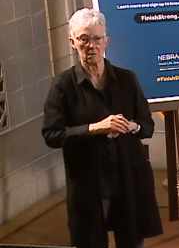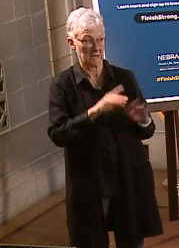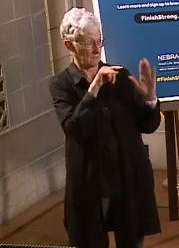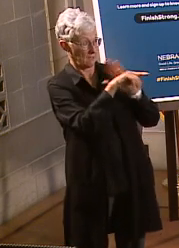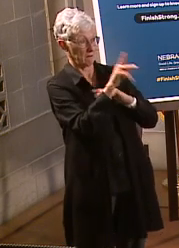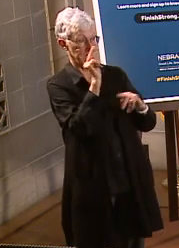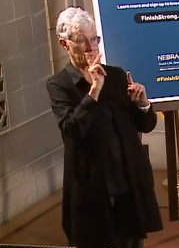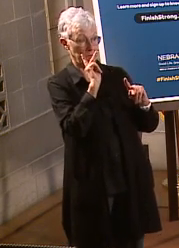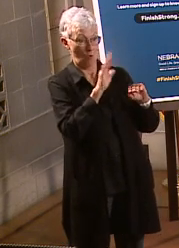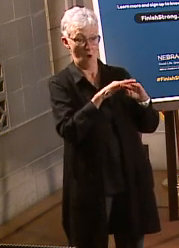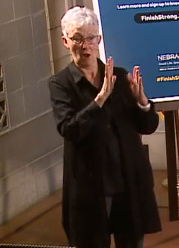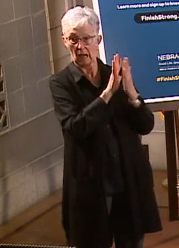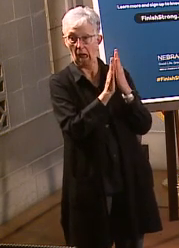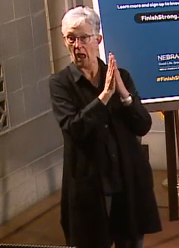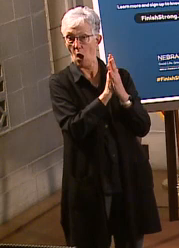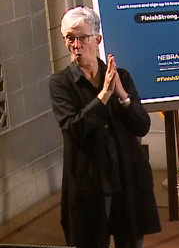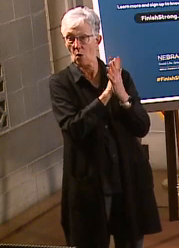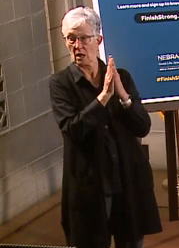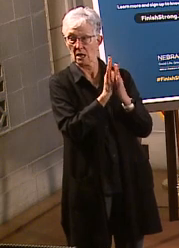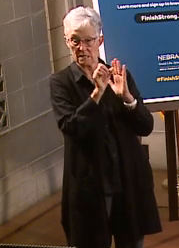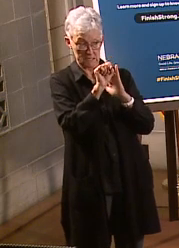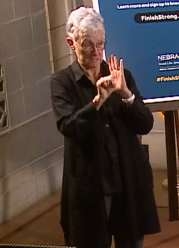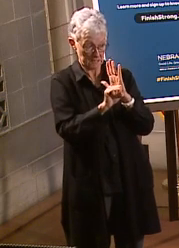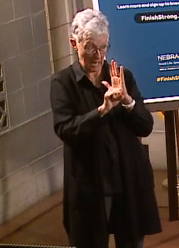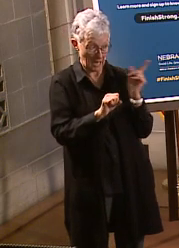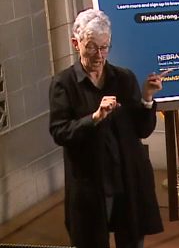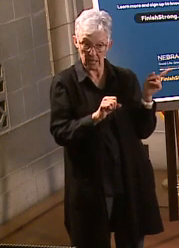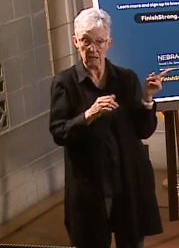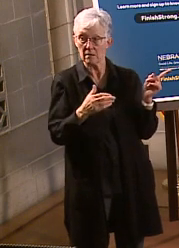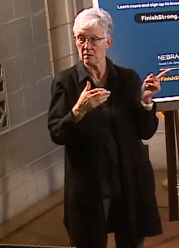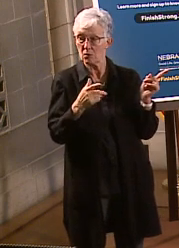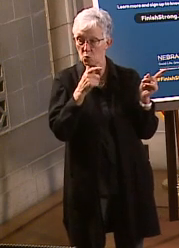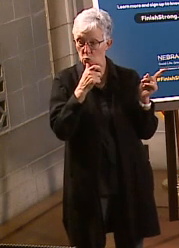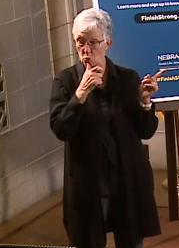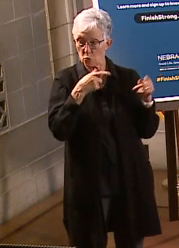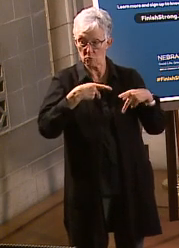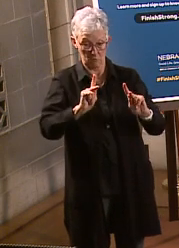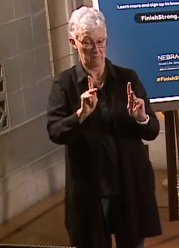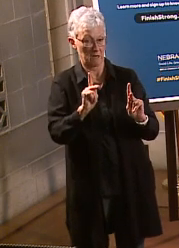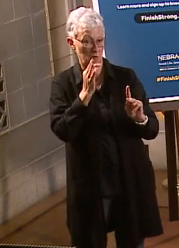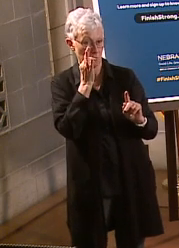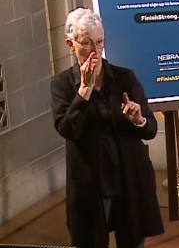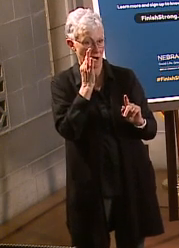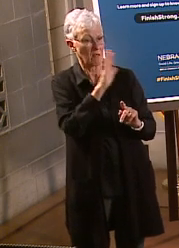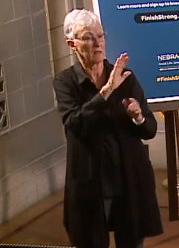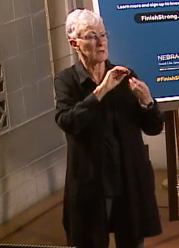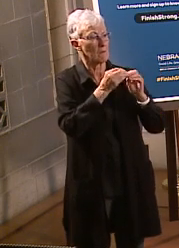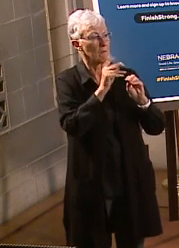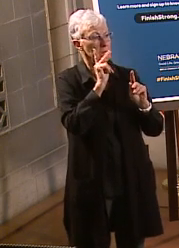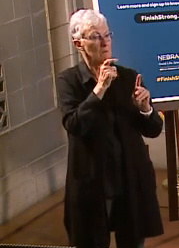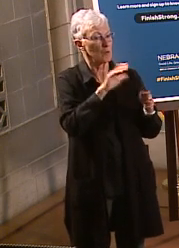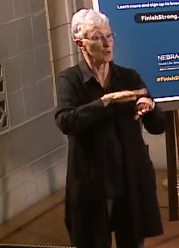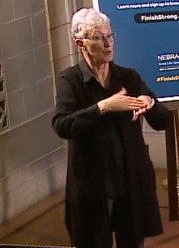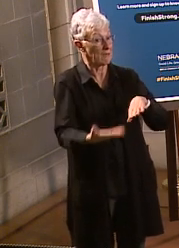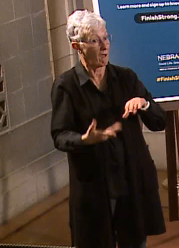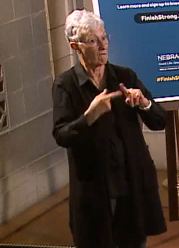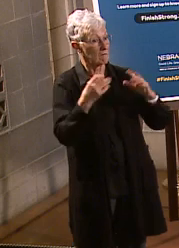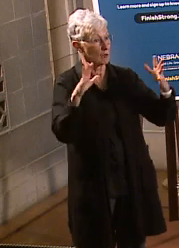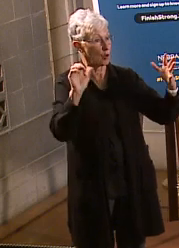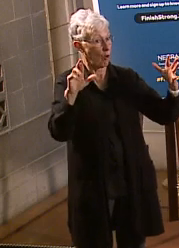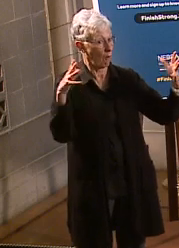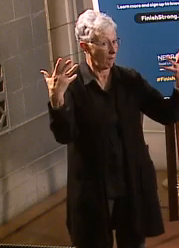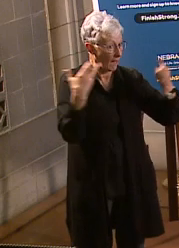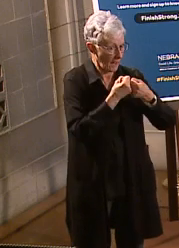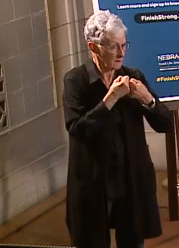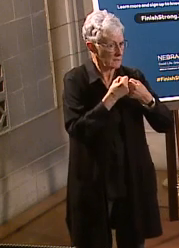highways. We see when states that legalize marijuana, their highway traffic deaths go up due to marijuana. So I think when you educate Nebraskans about the dangers